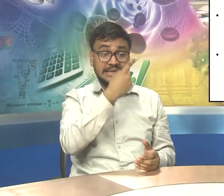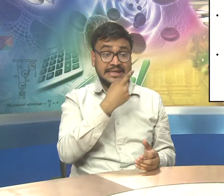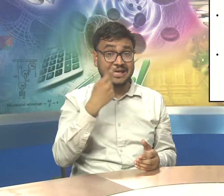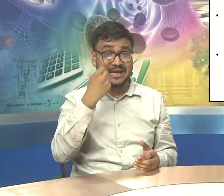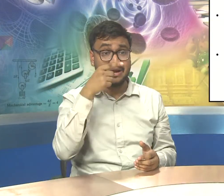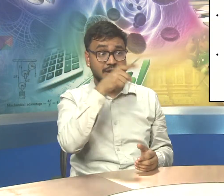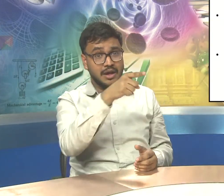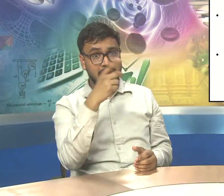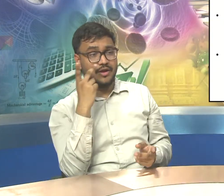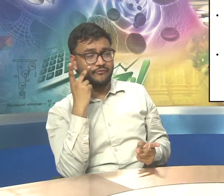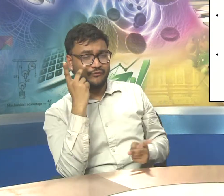nose ring.